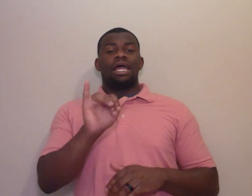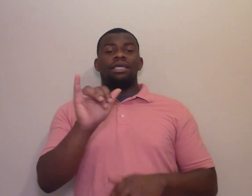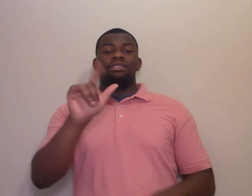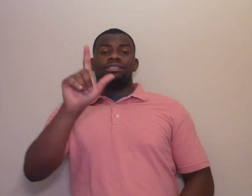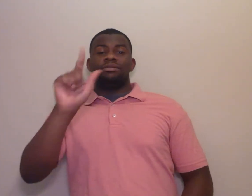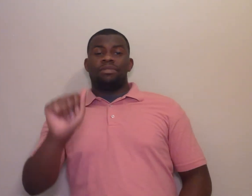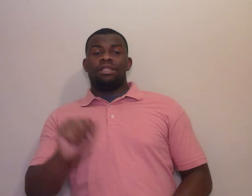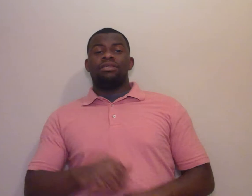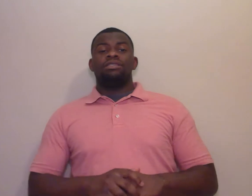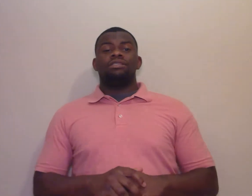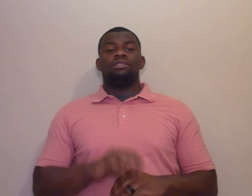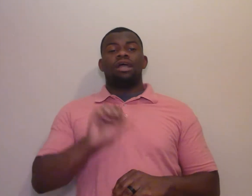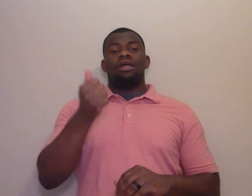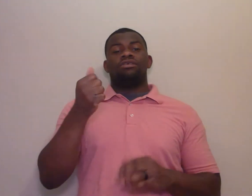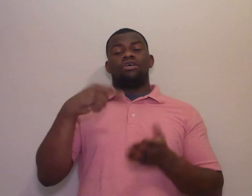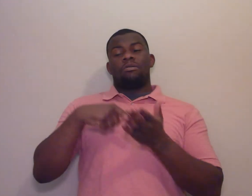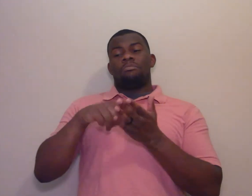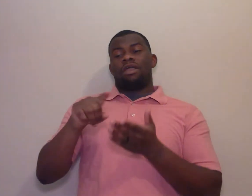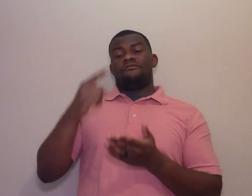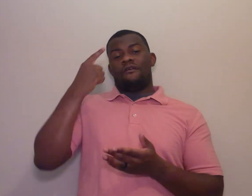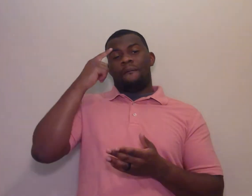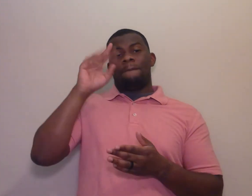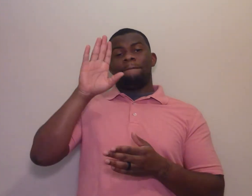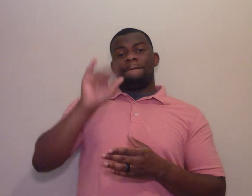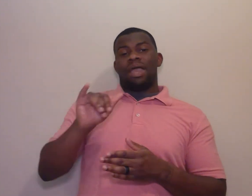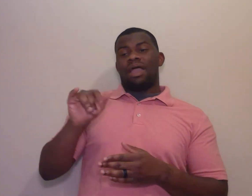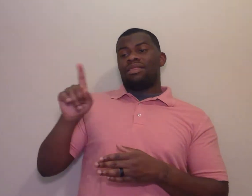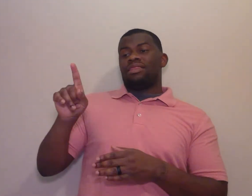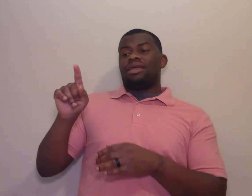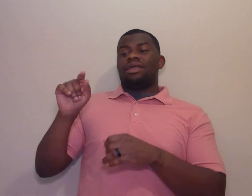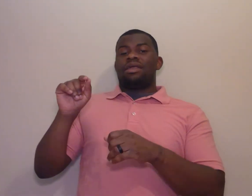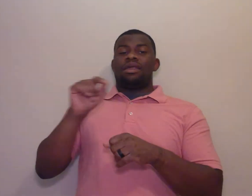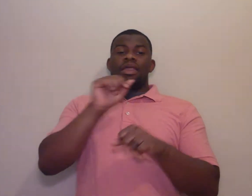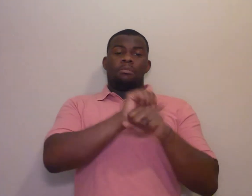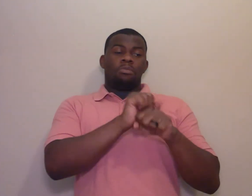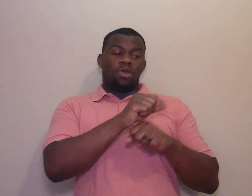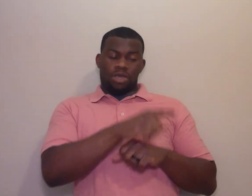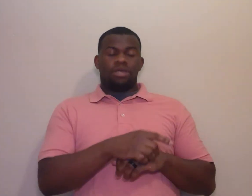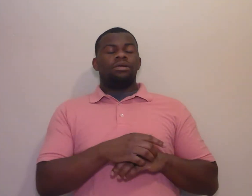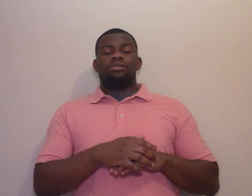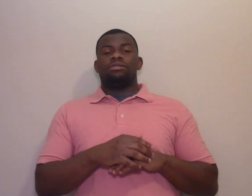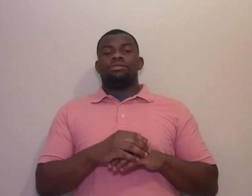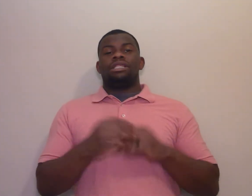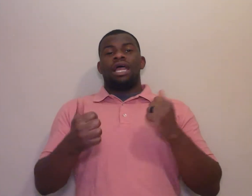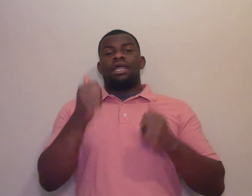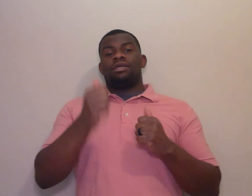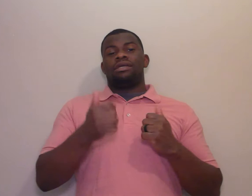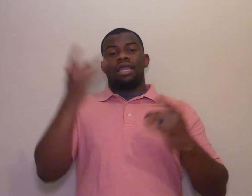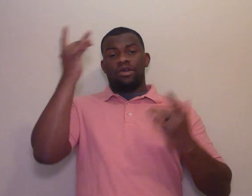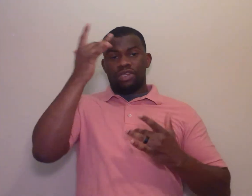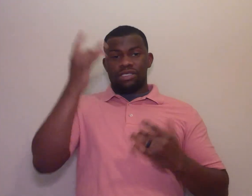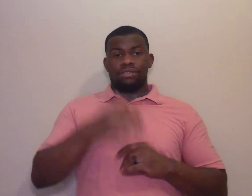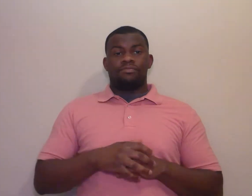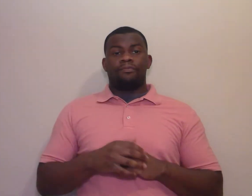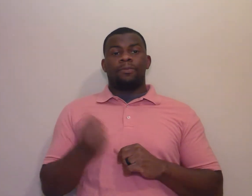are completely paid for by the employee, such as vision and critical illness. All premium costs are paid through payroll